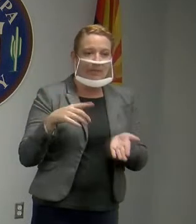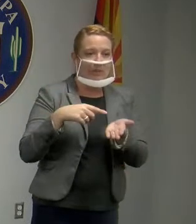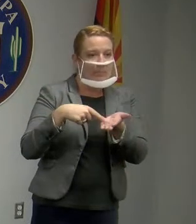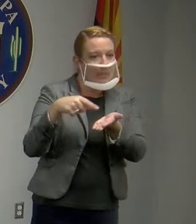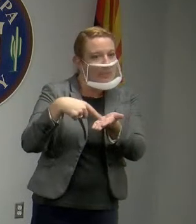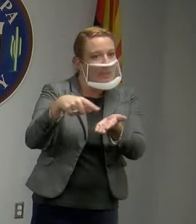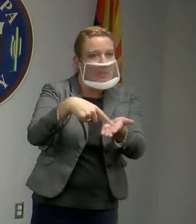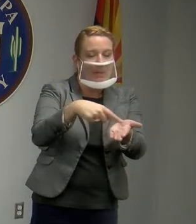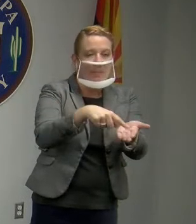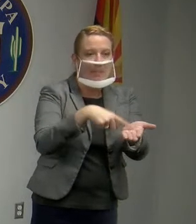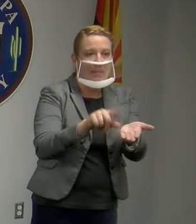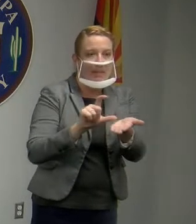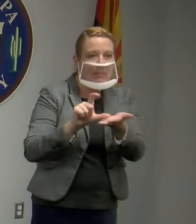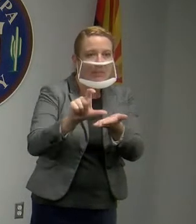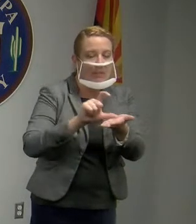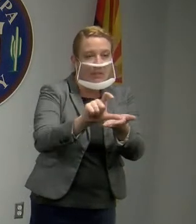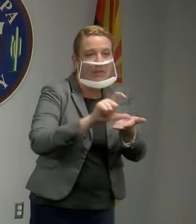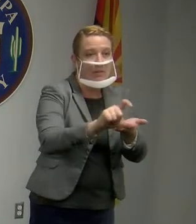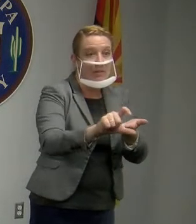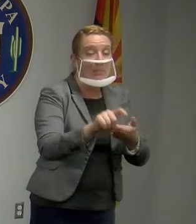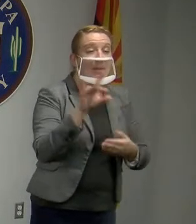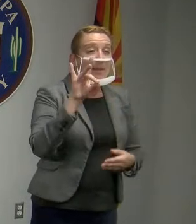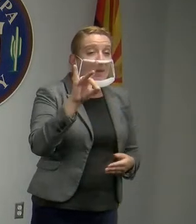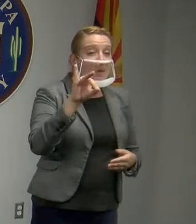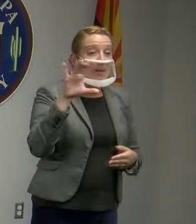of grants as of today is